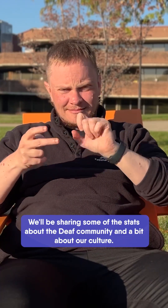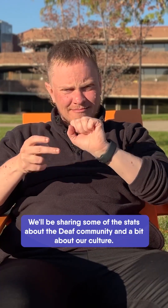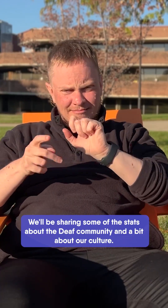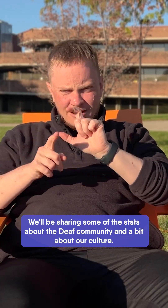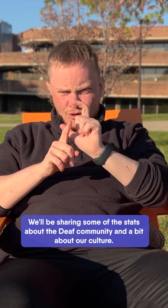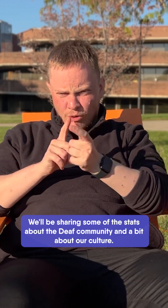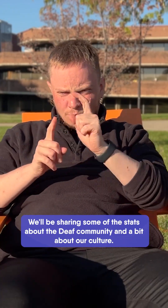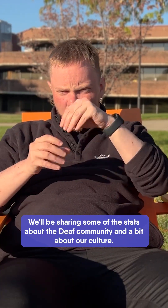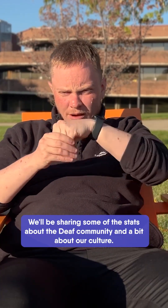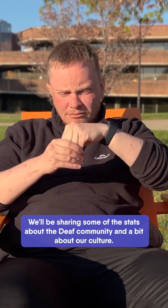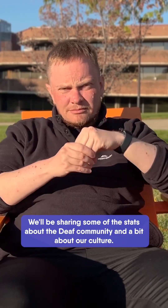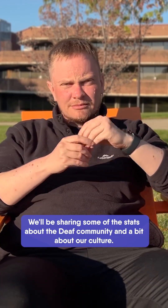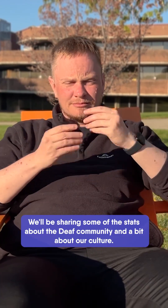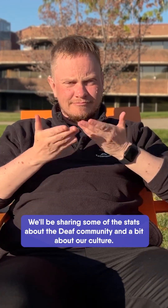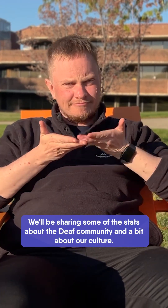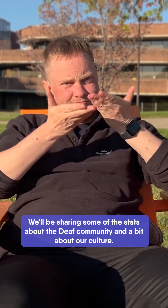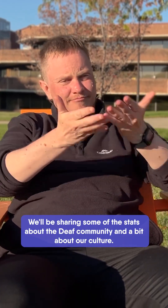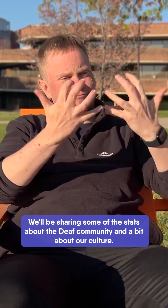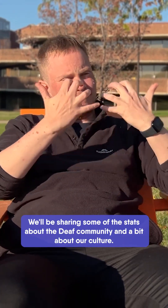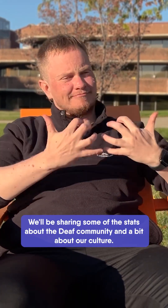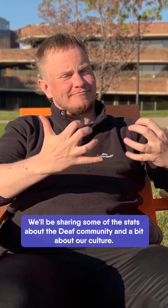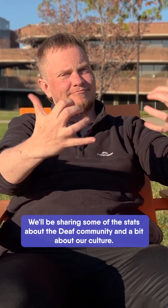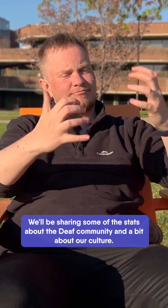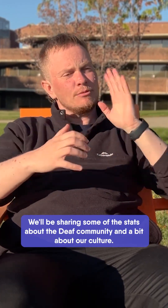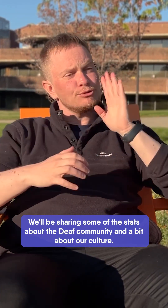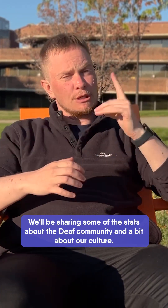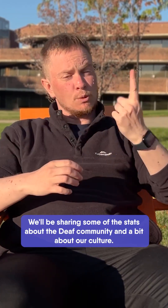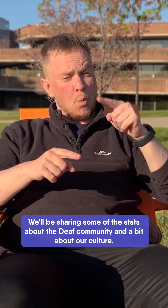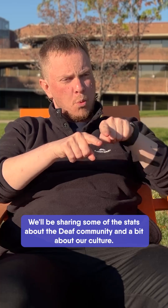be sharing some of the stats about the deaf community and a bit about our culture.